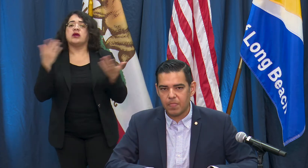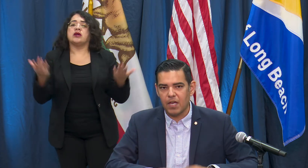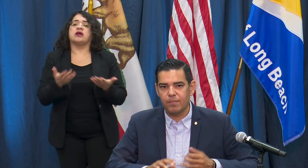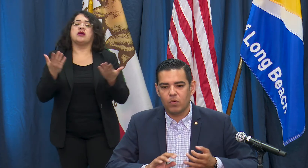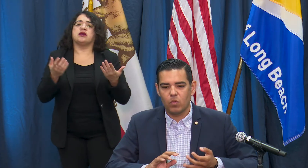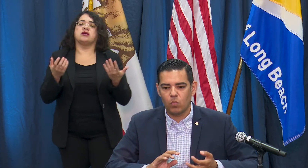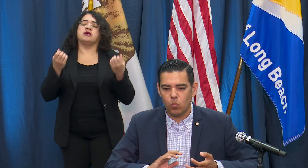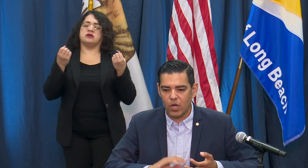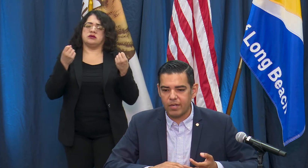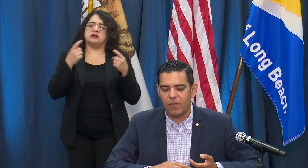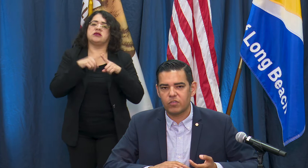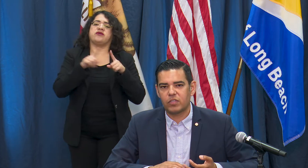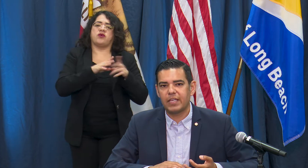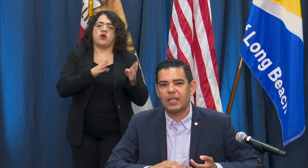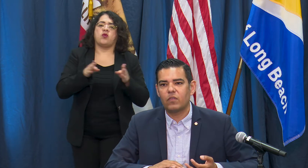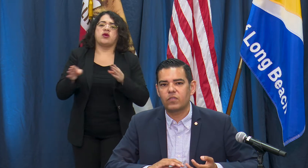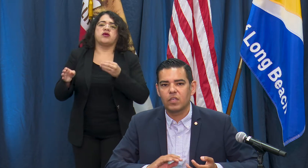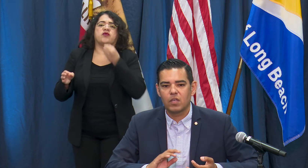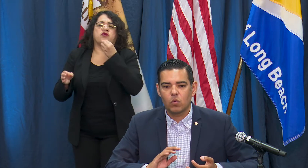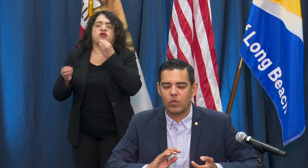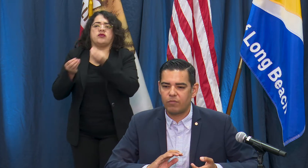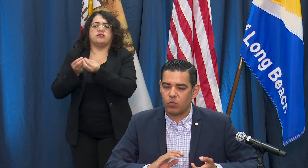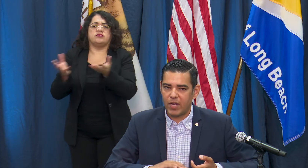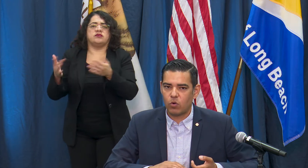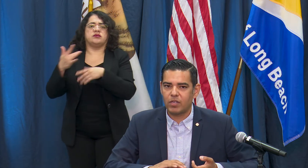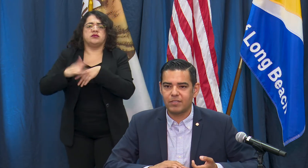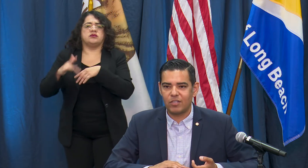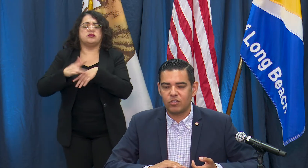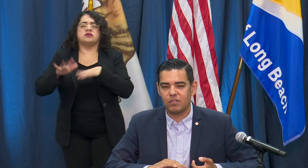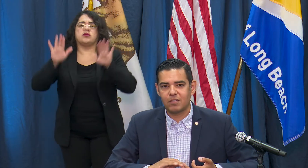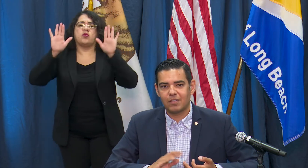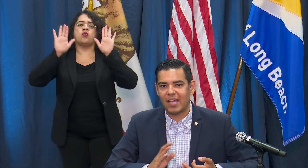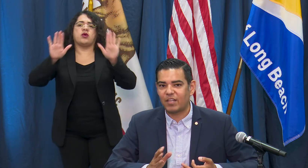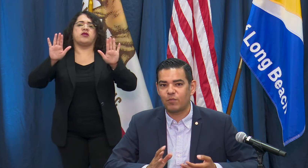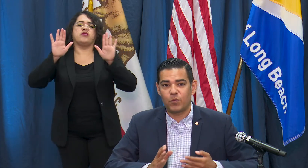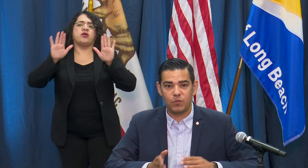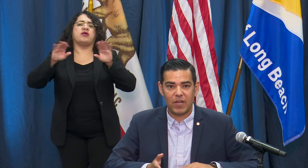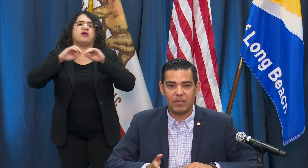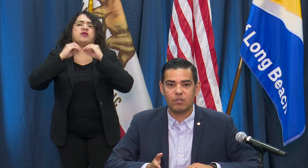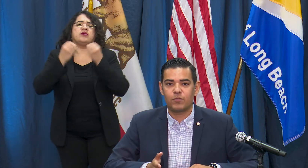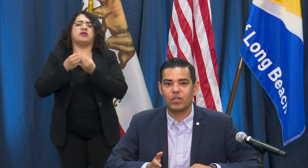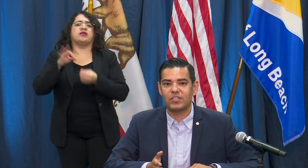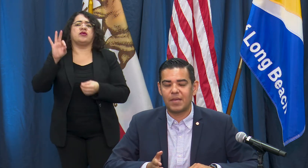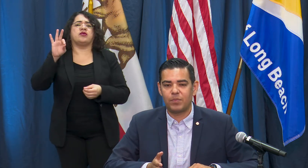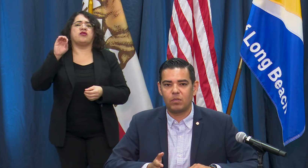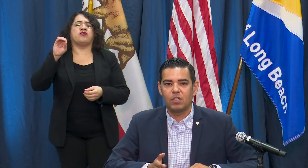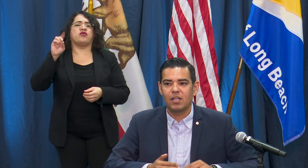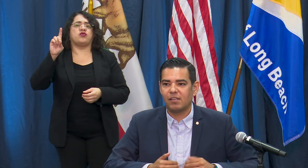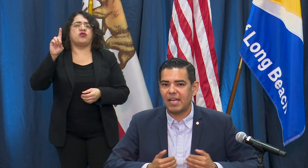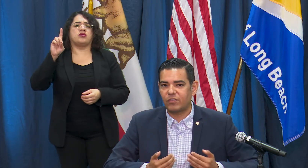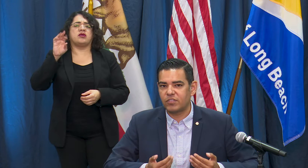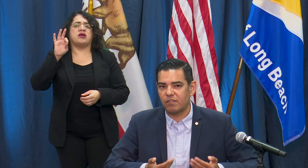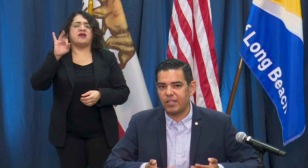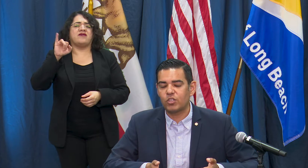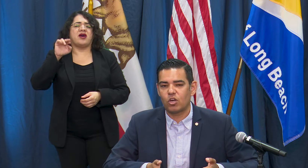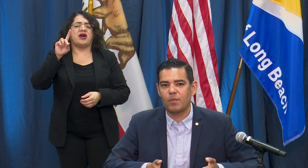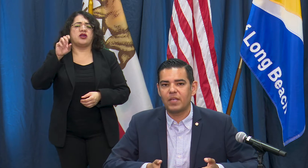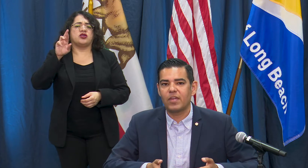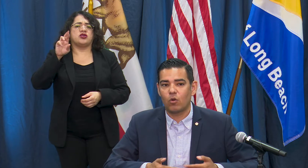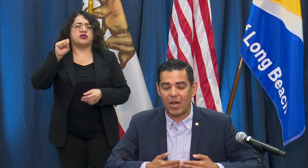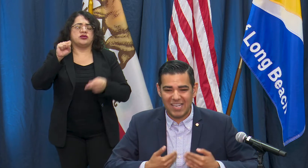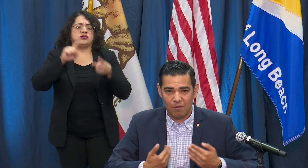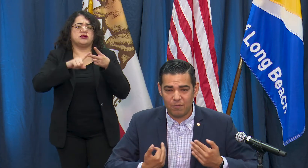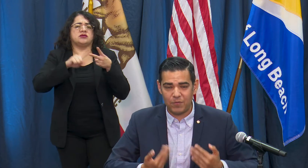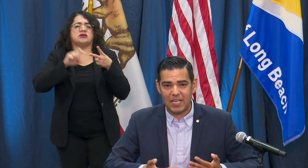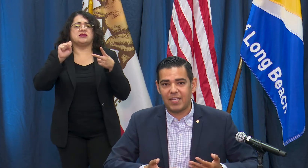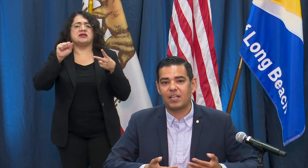need. One, obviously, is we have great organizations like Food Finders, for example, like the Salvation Army